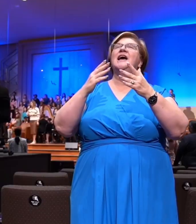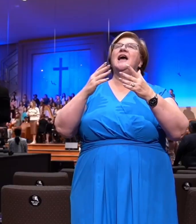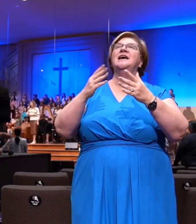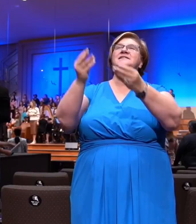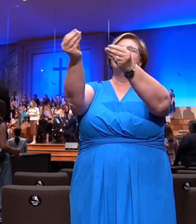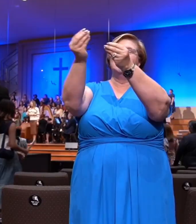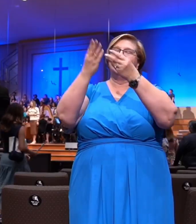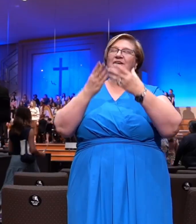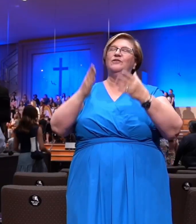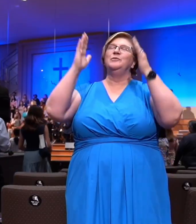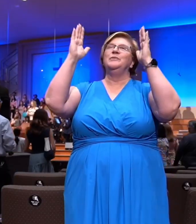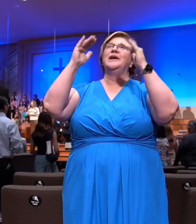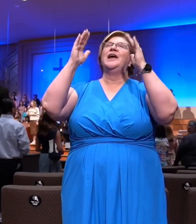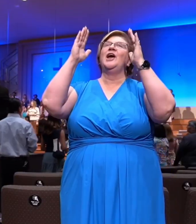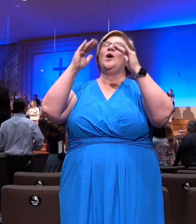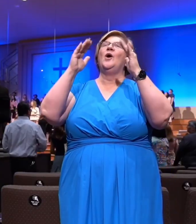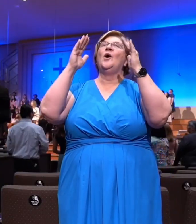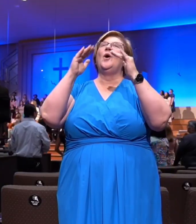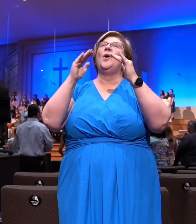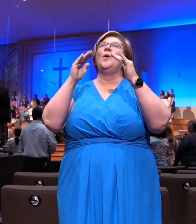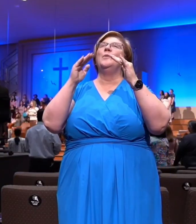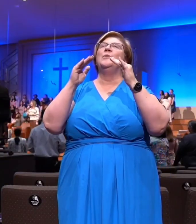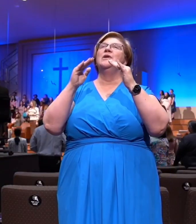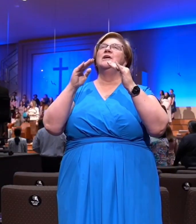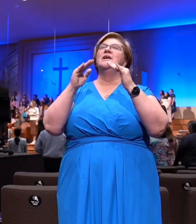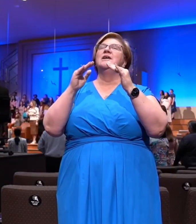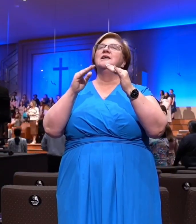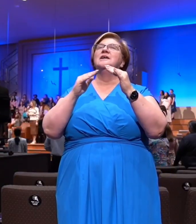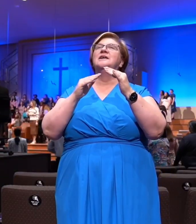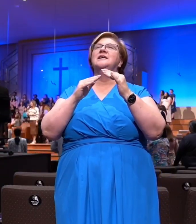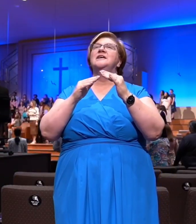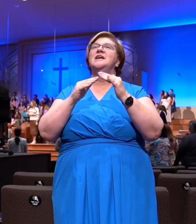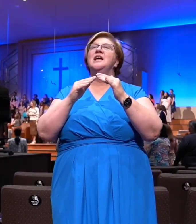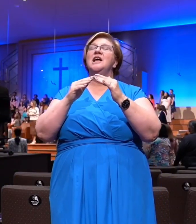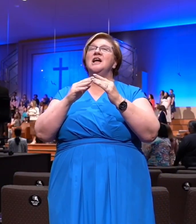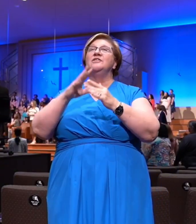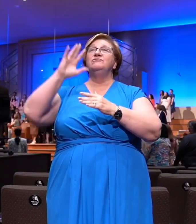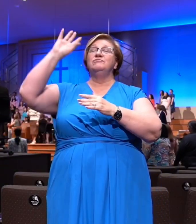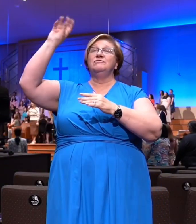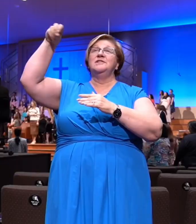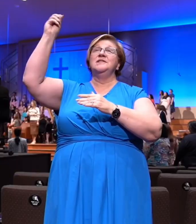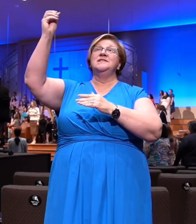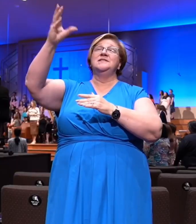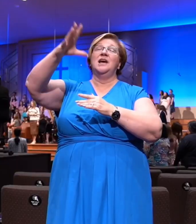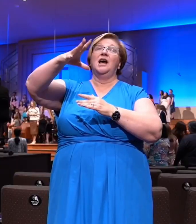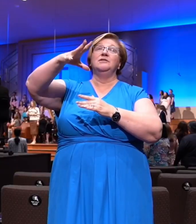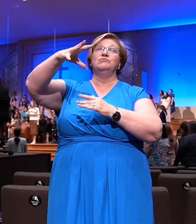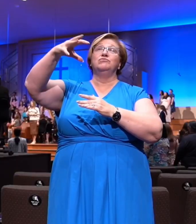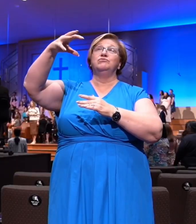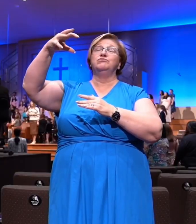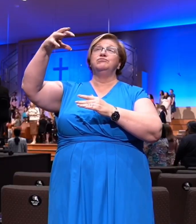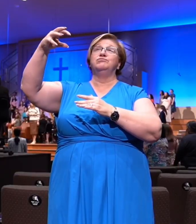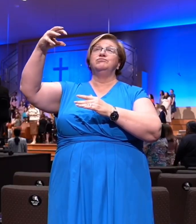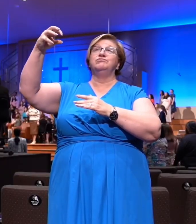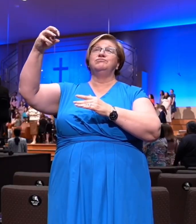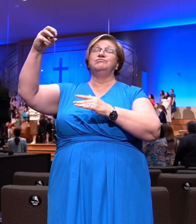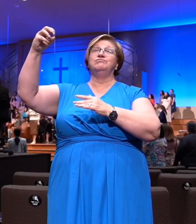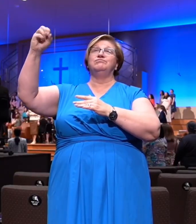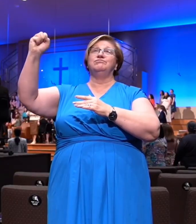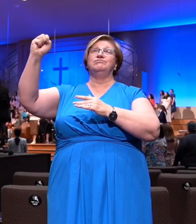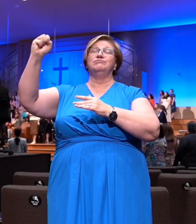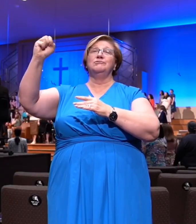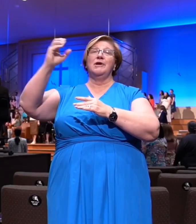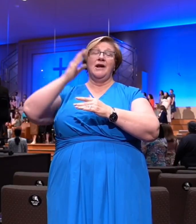to me. Though the sun has ceased its shining, though the